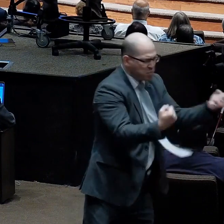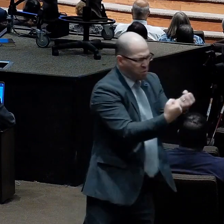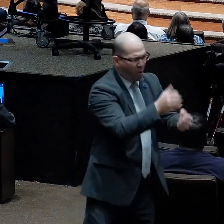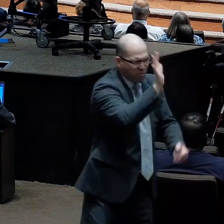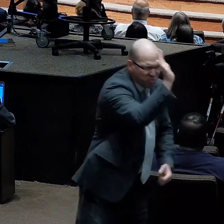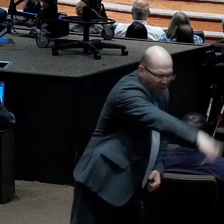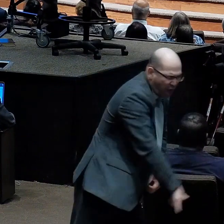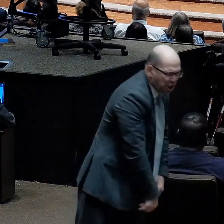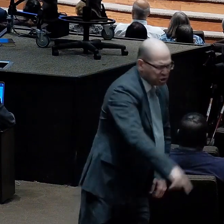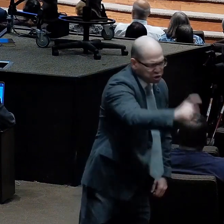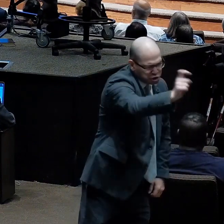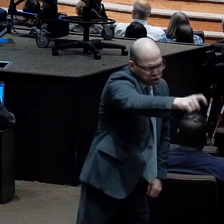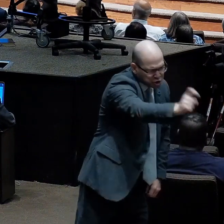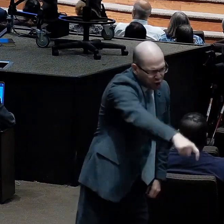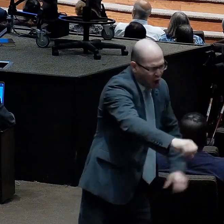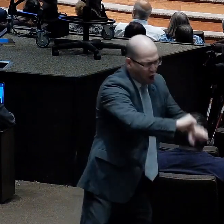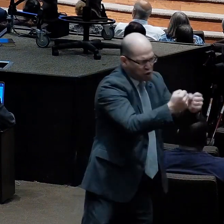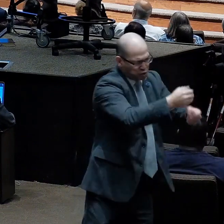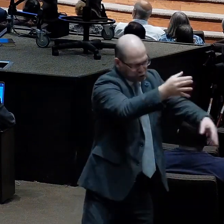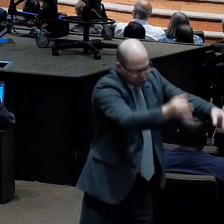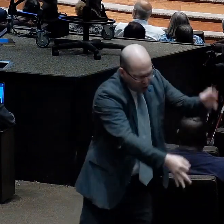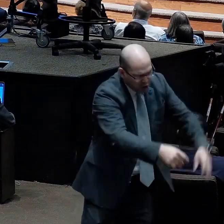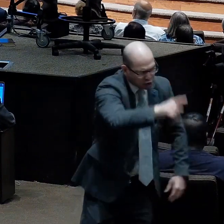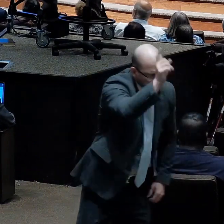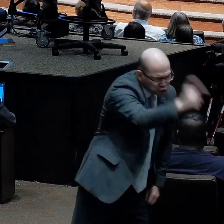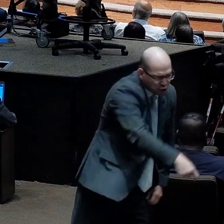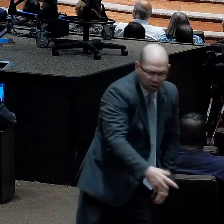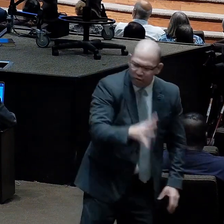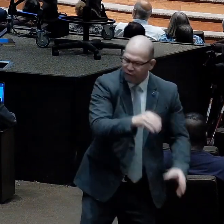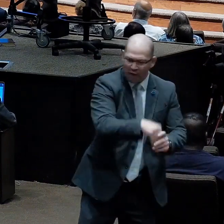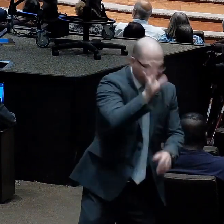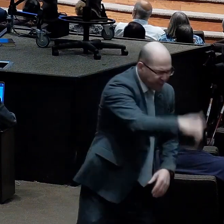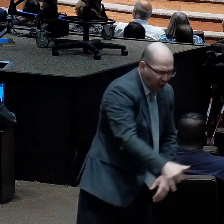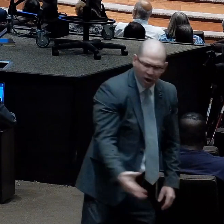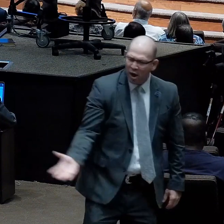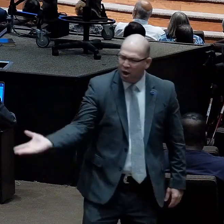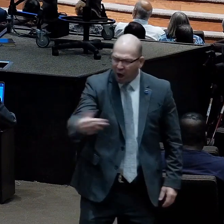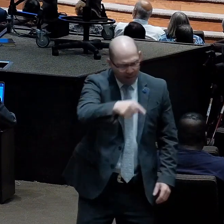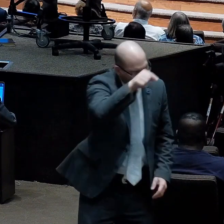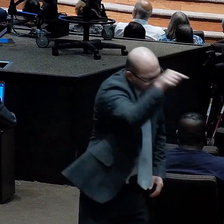If you're any kind of a Christian, preach this.